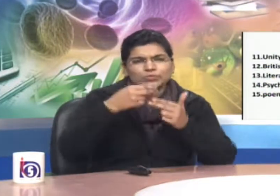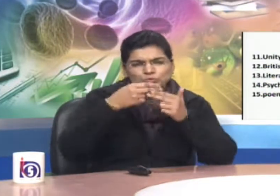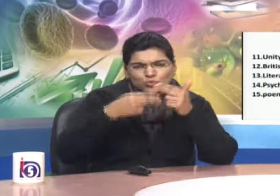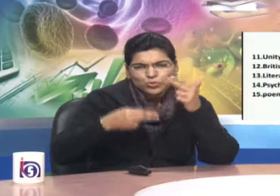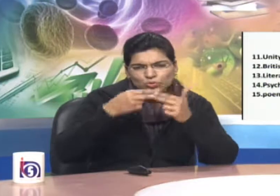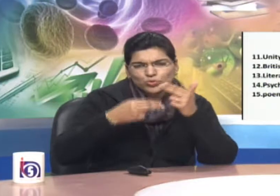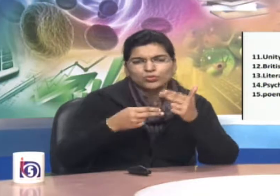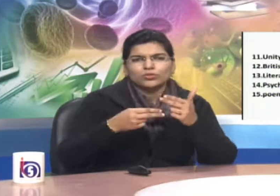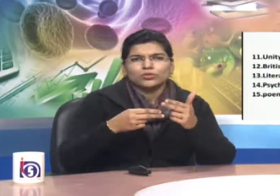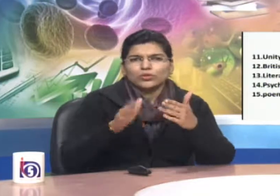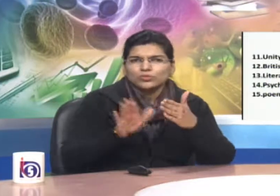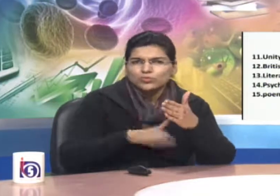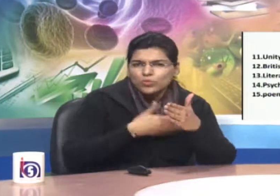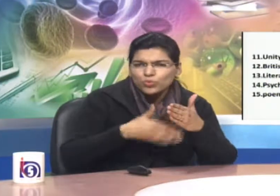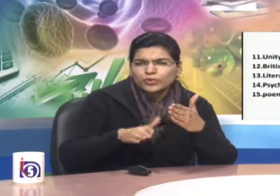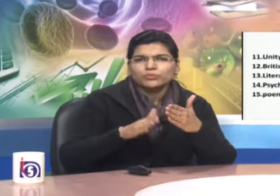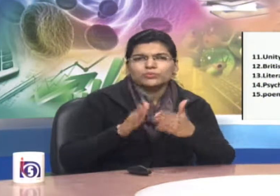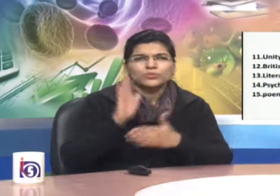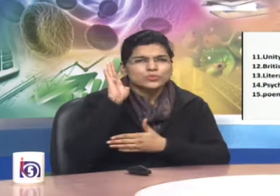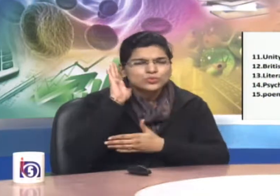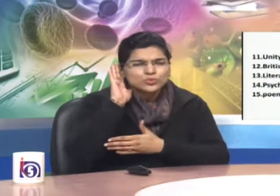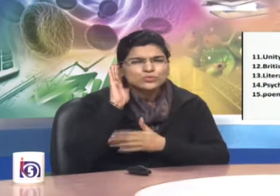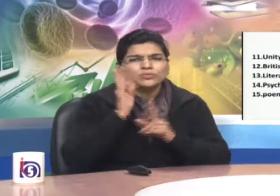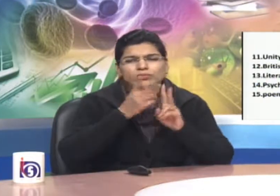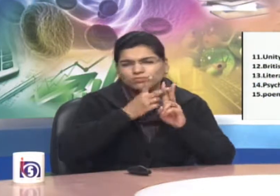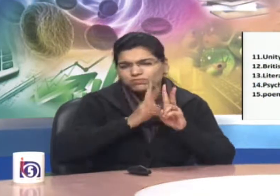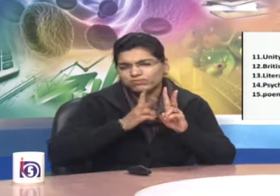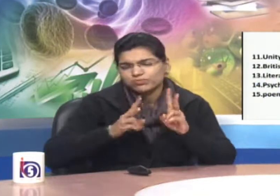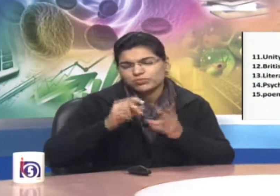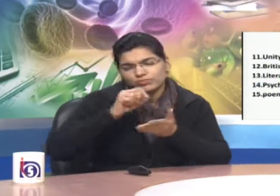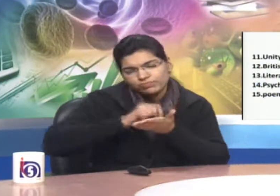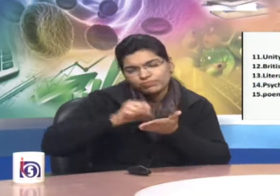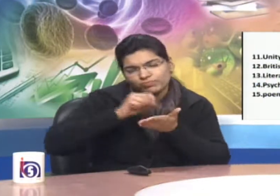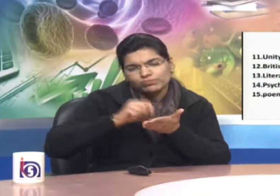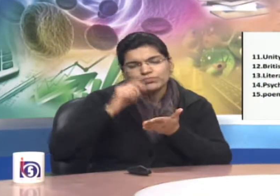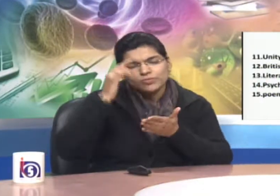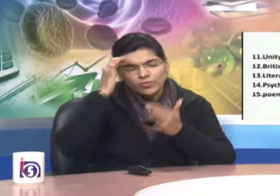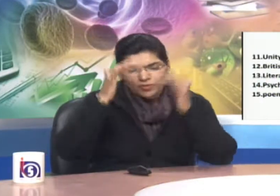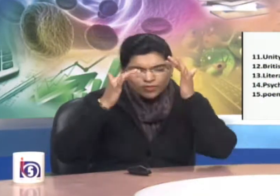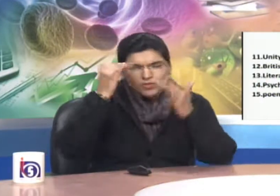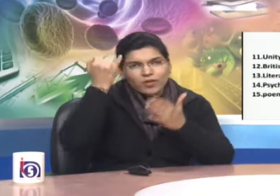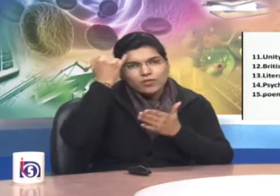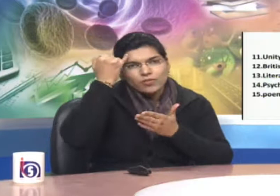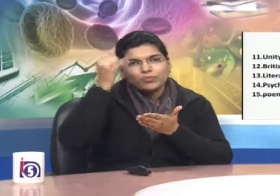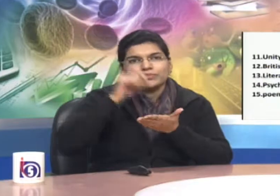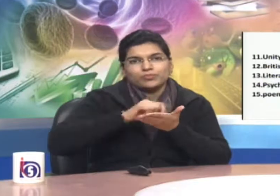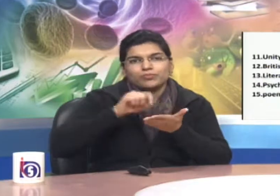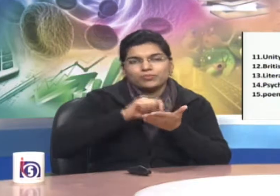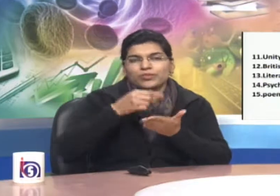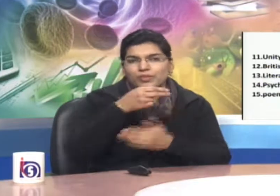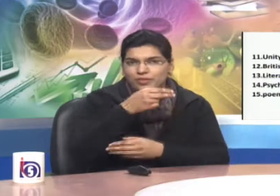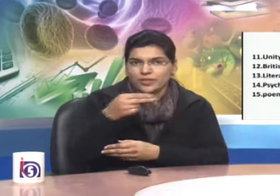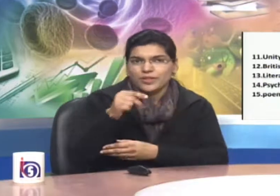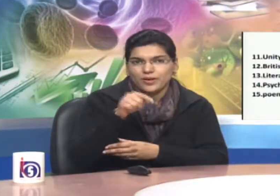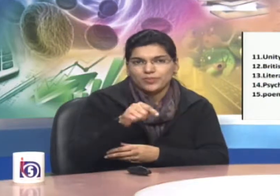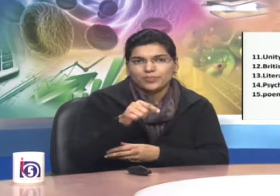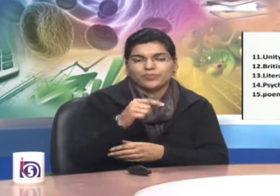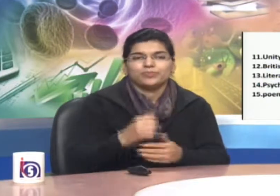literature. Somebody who's writing poems, stories, and all that written content is known